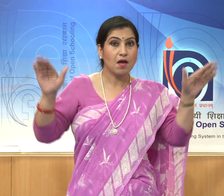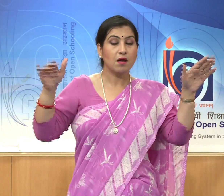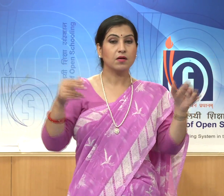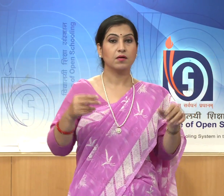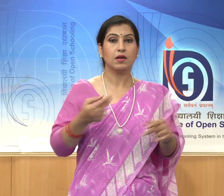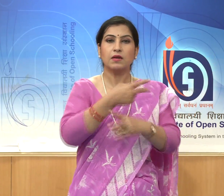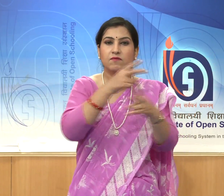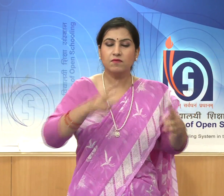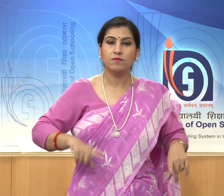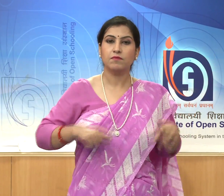birds.